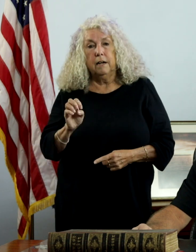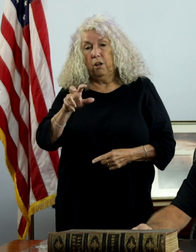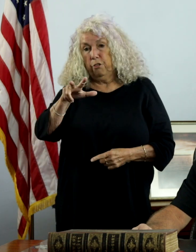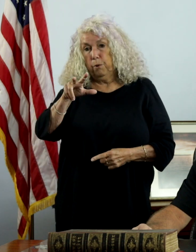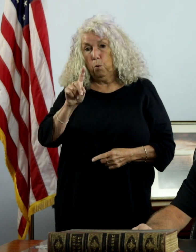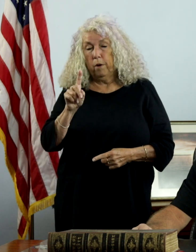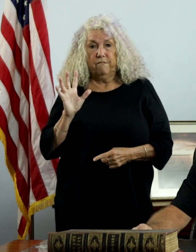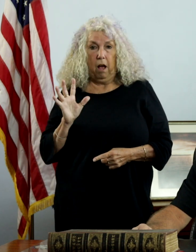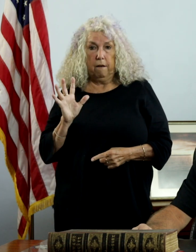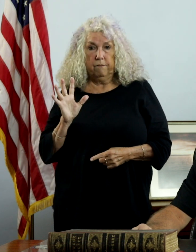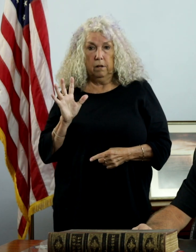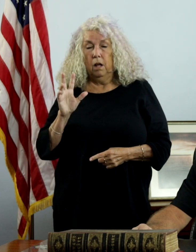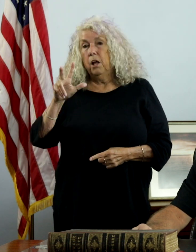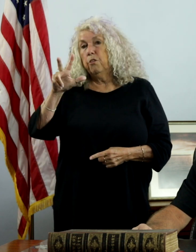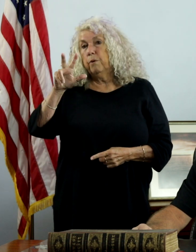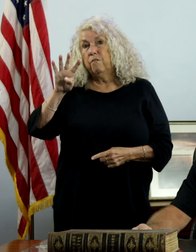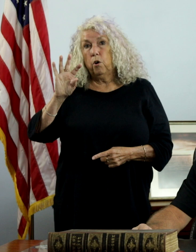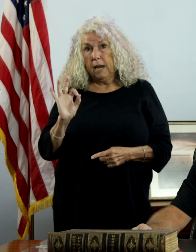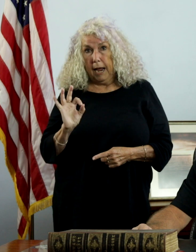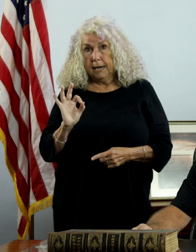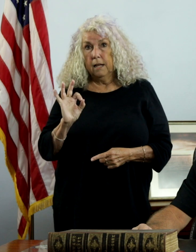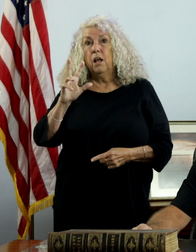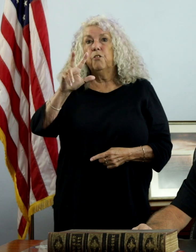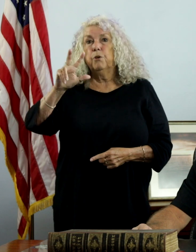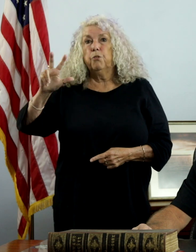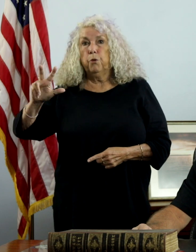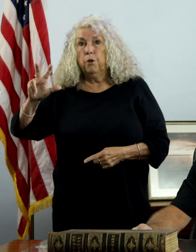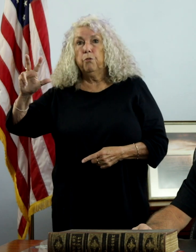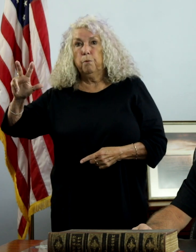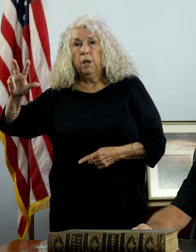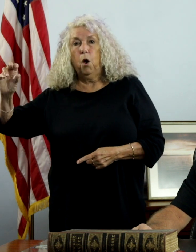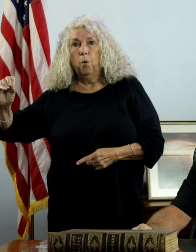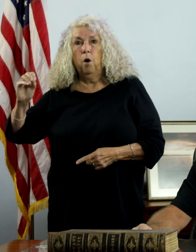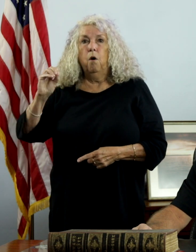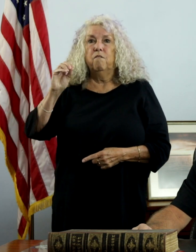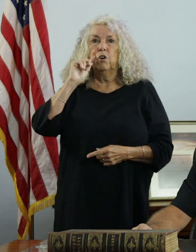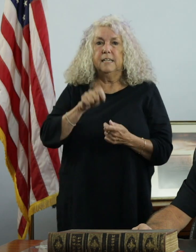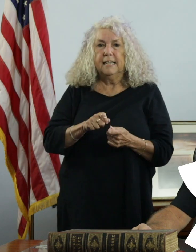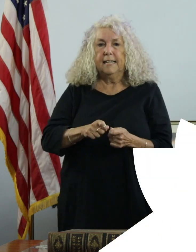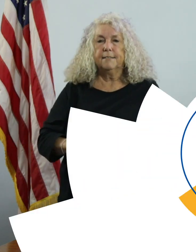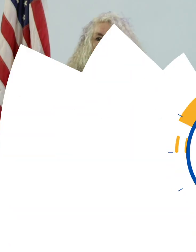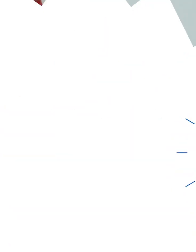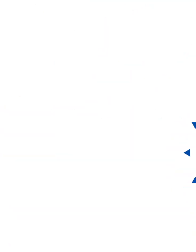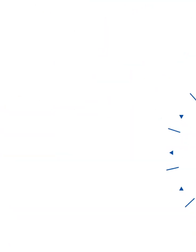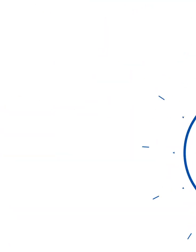at 315-349-3330 for details.